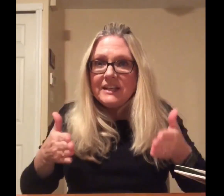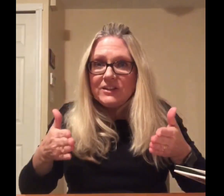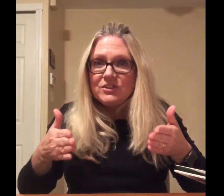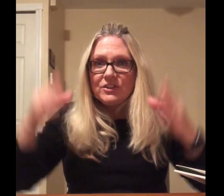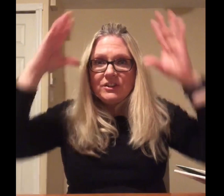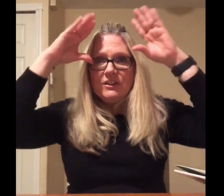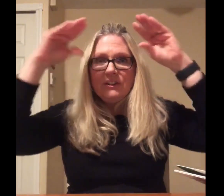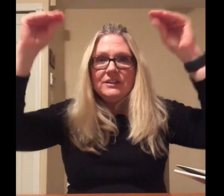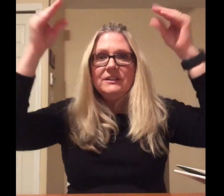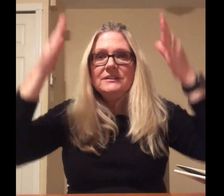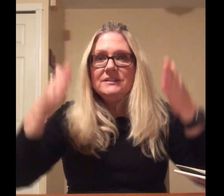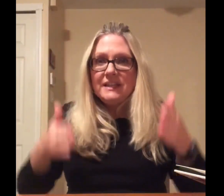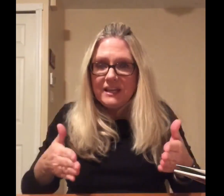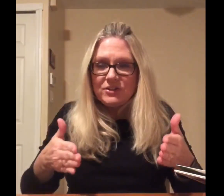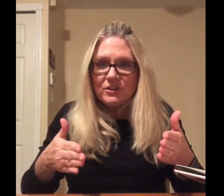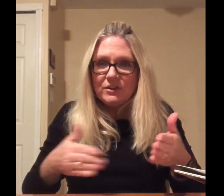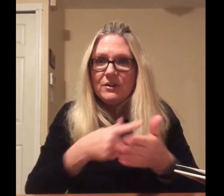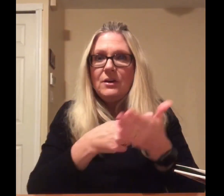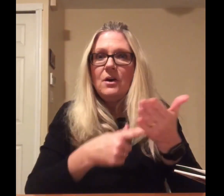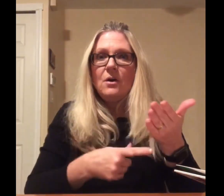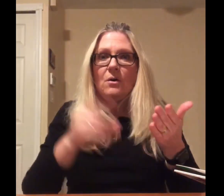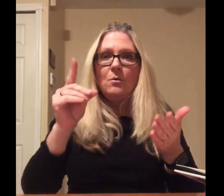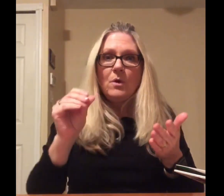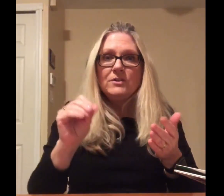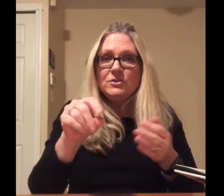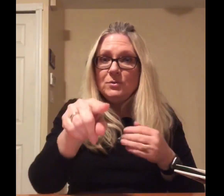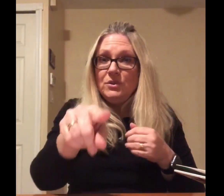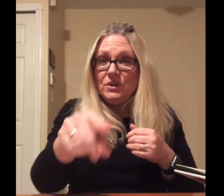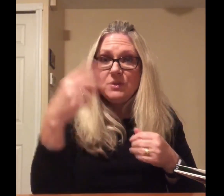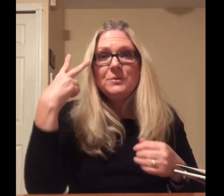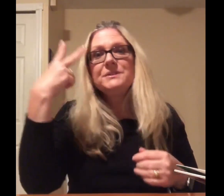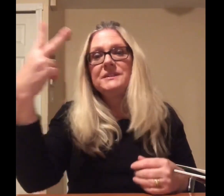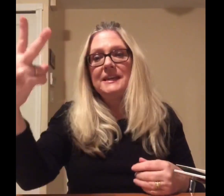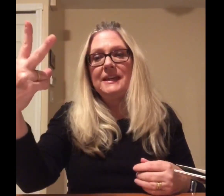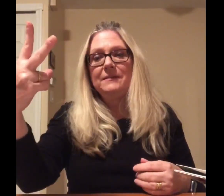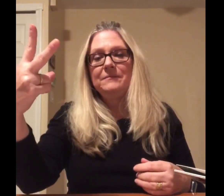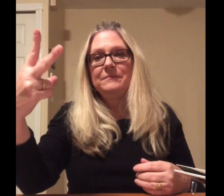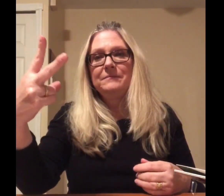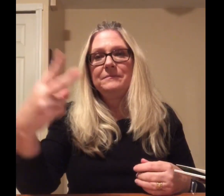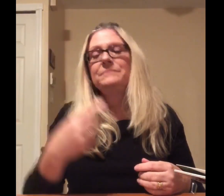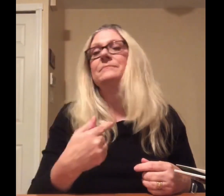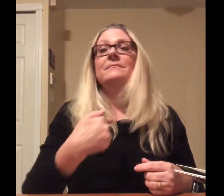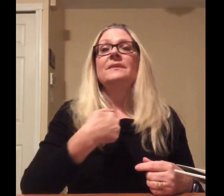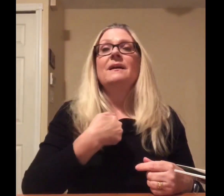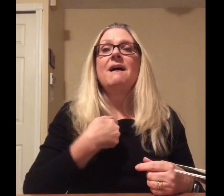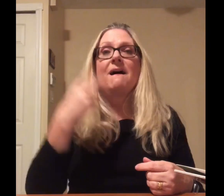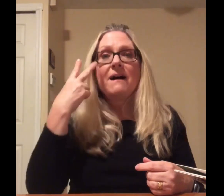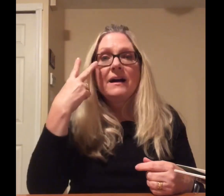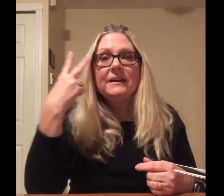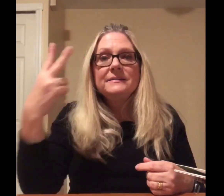Teacher, teacher, what do you see? I